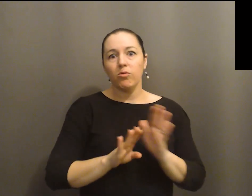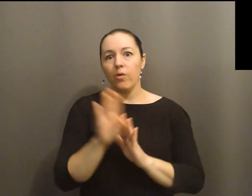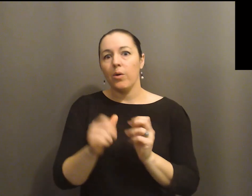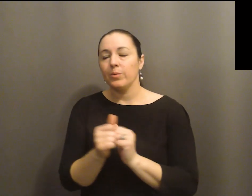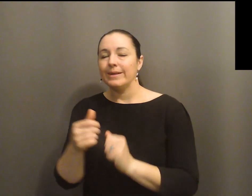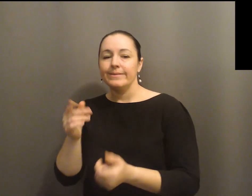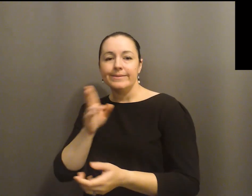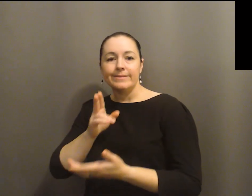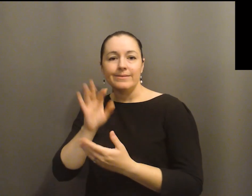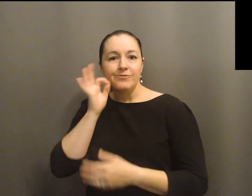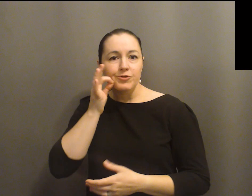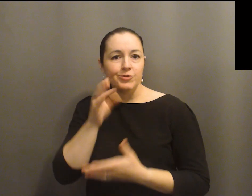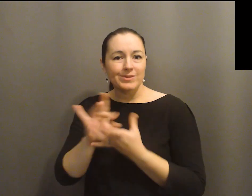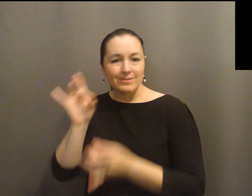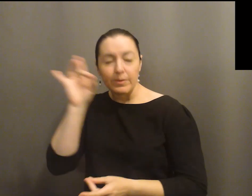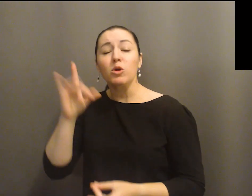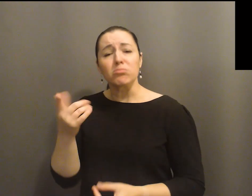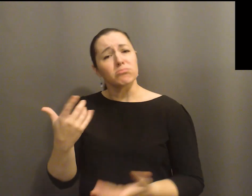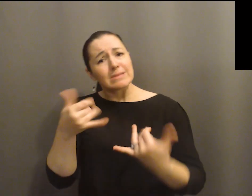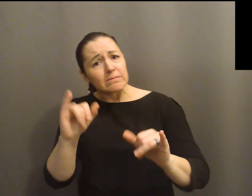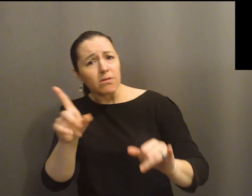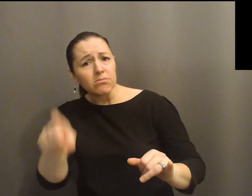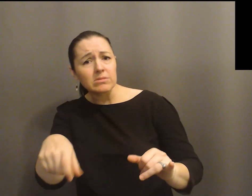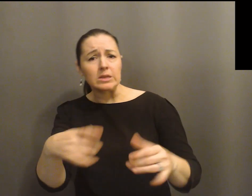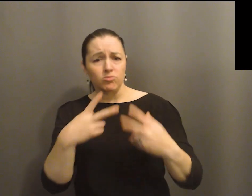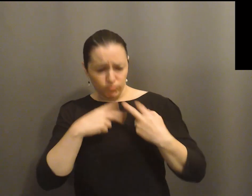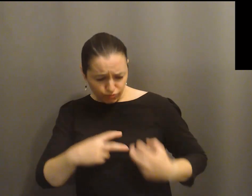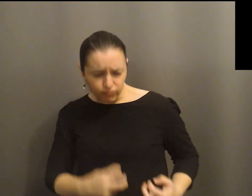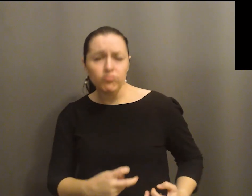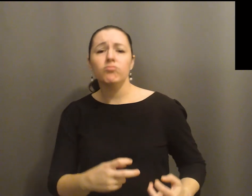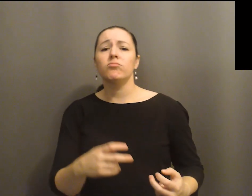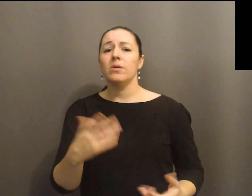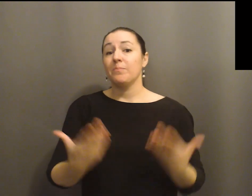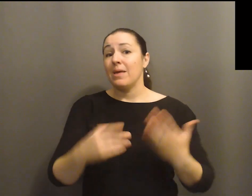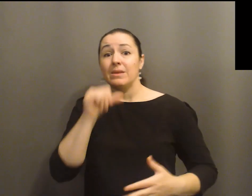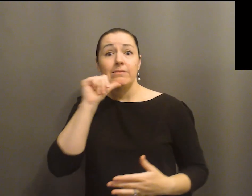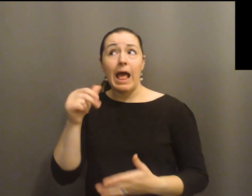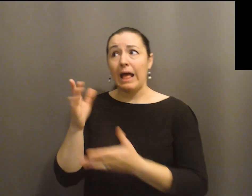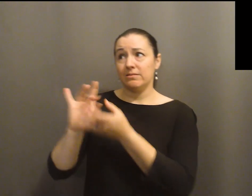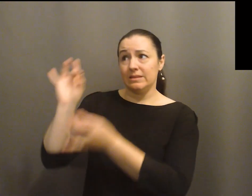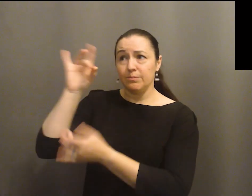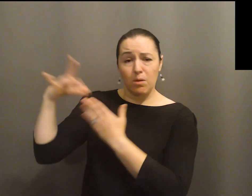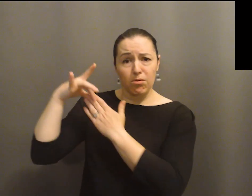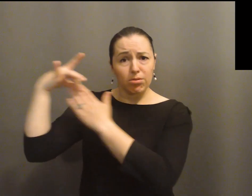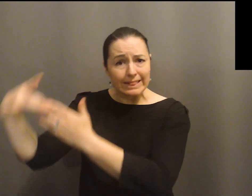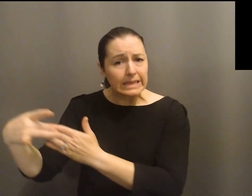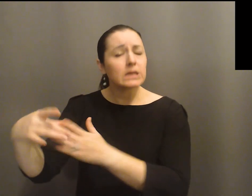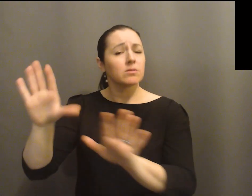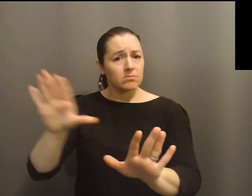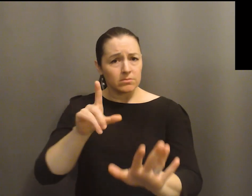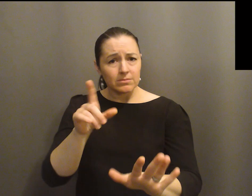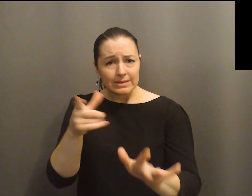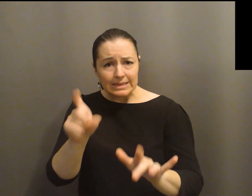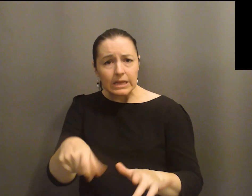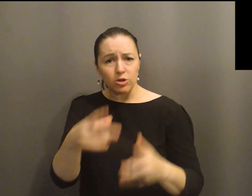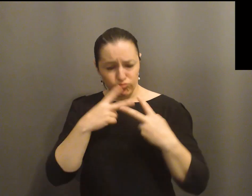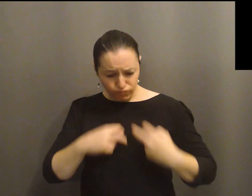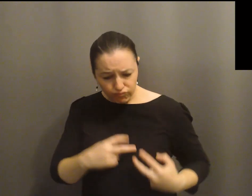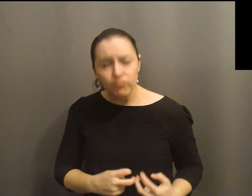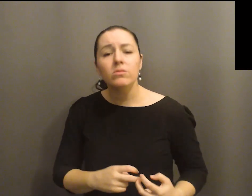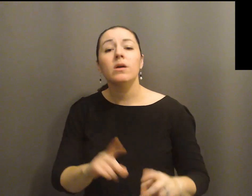In the fruit of the spirit You may not be following Jesus And we still need to examine Our hearts We still need to ask And maybe we're not Being spirit led You still need to examine Your heart But listen